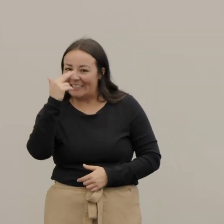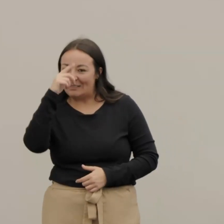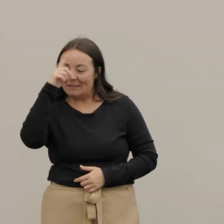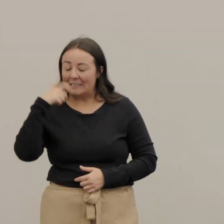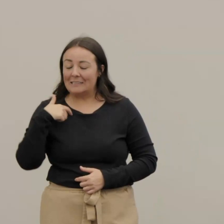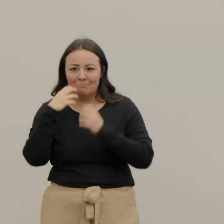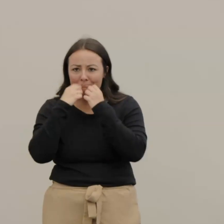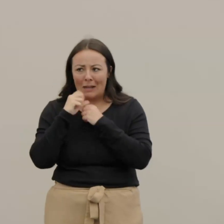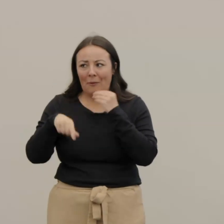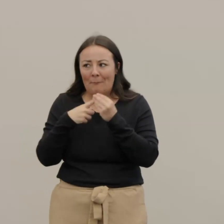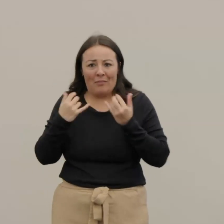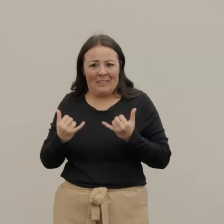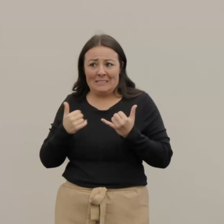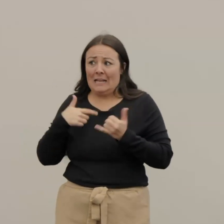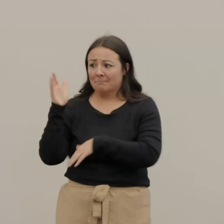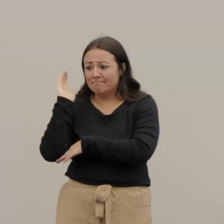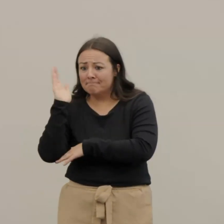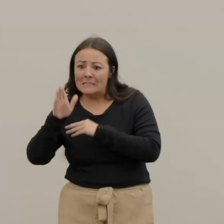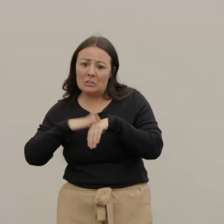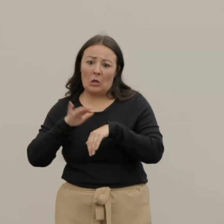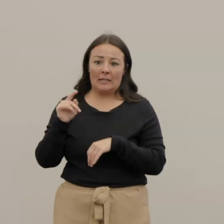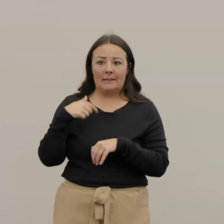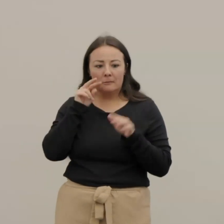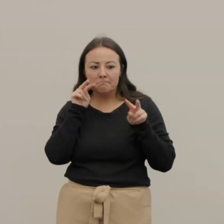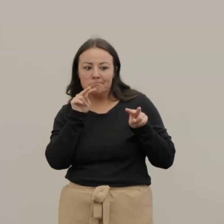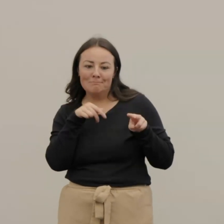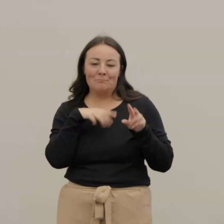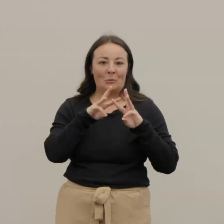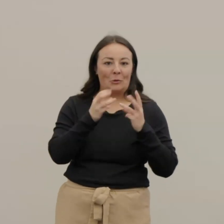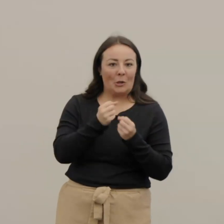I knew I was speaking about it this week. So I watched it on purpose.